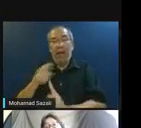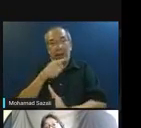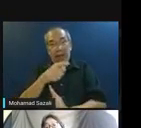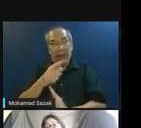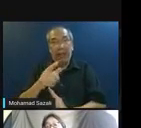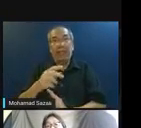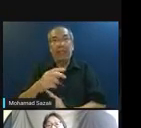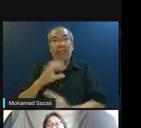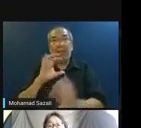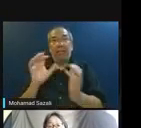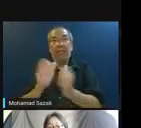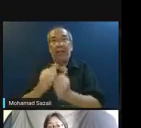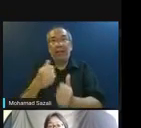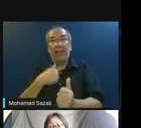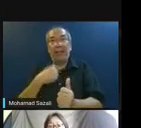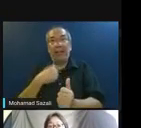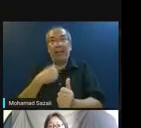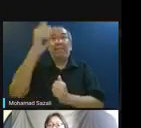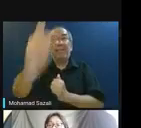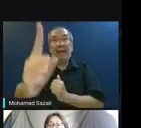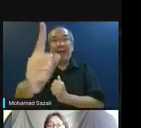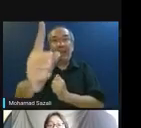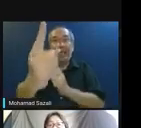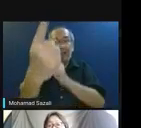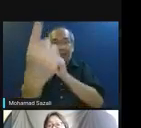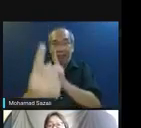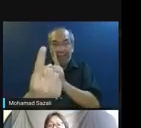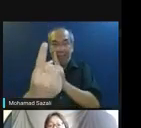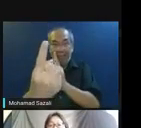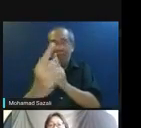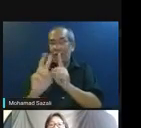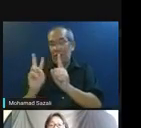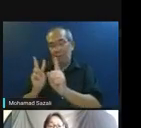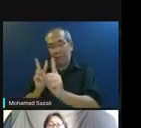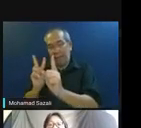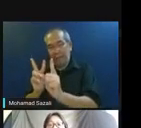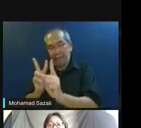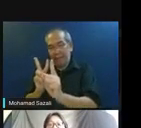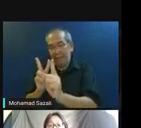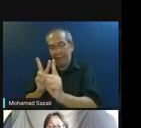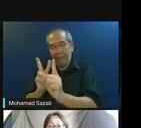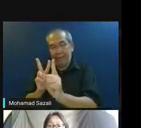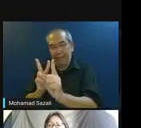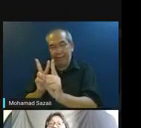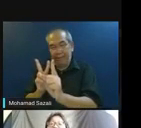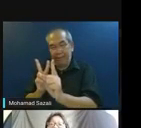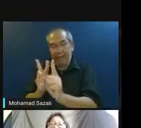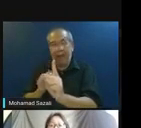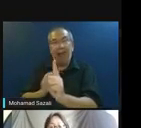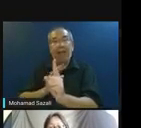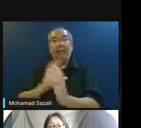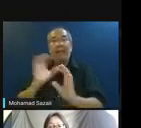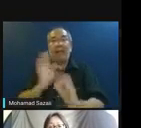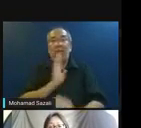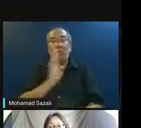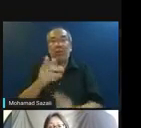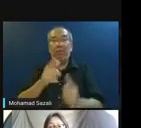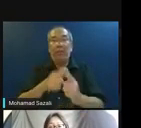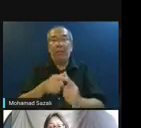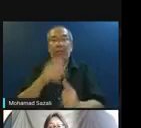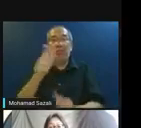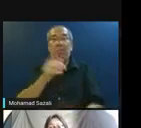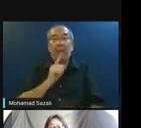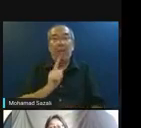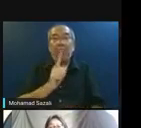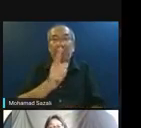So basically, if you're using a sign language interpreter, the sign language interpreter should be in front of a deaf person, not beside.